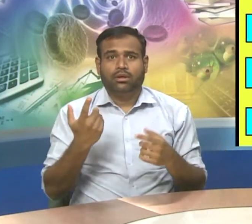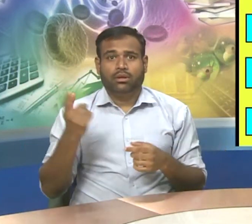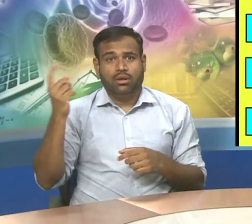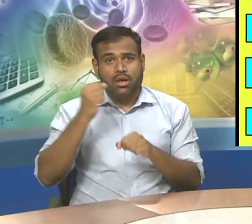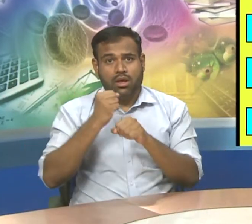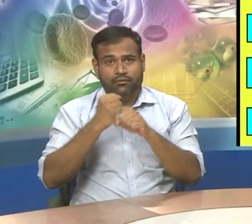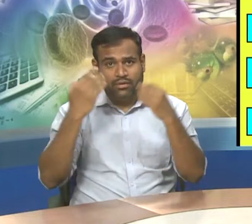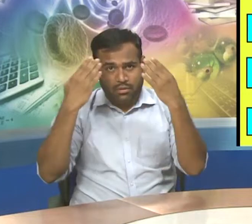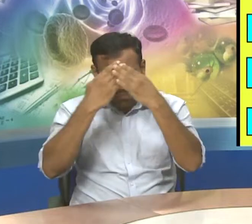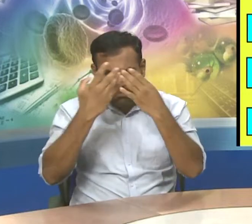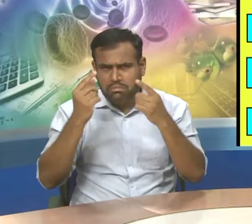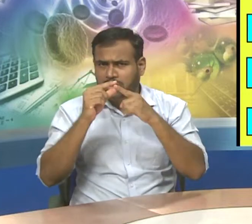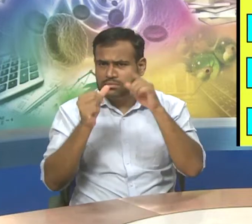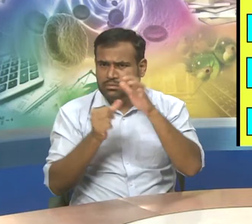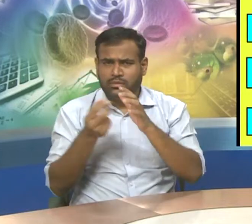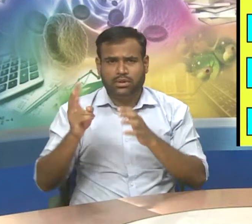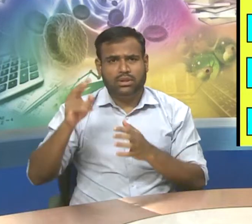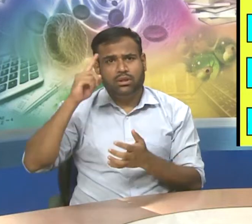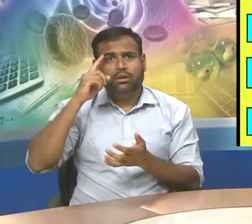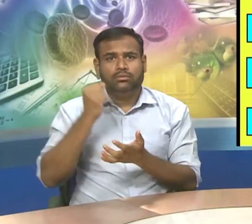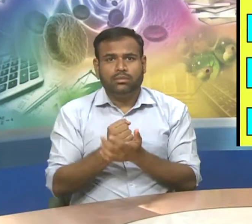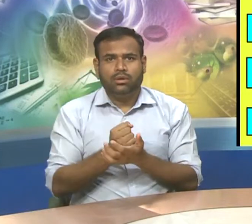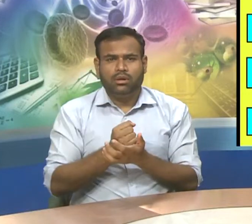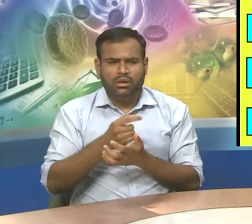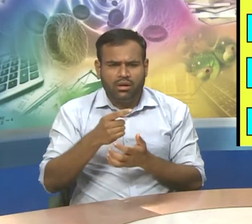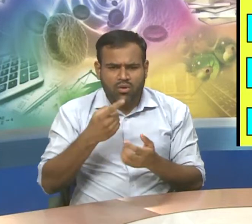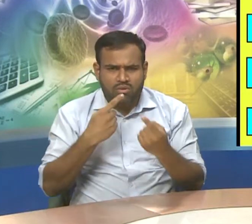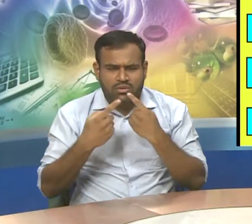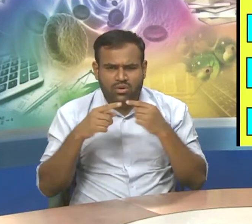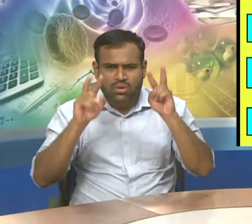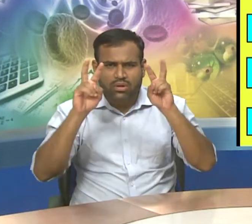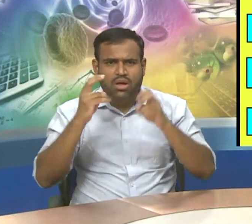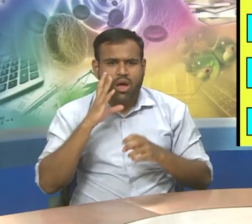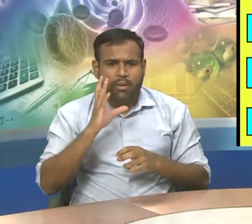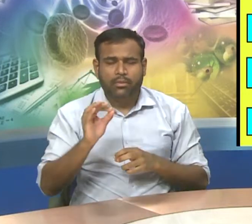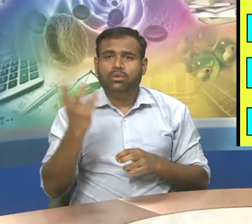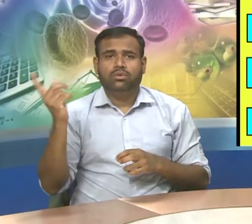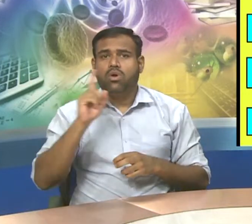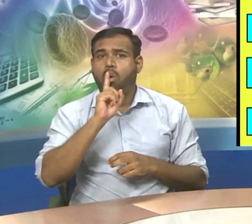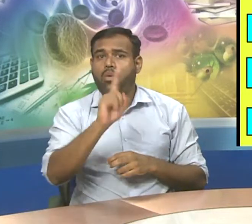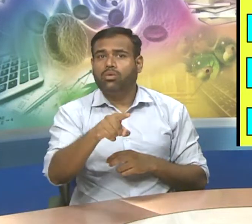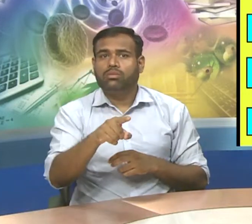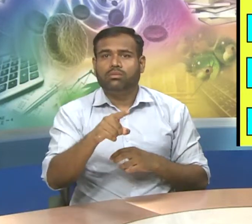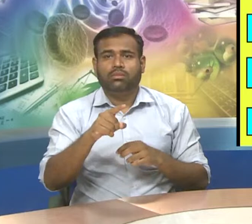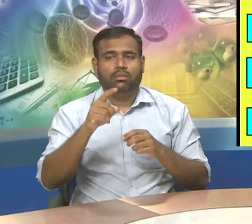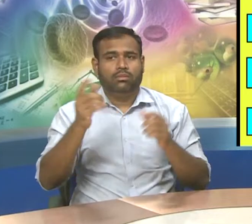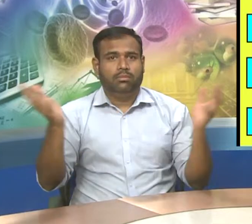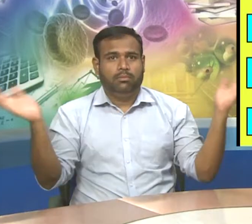to call all the members of the parliament or state legislation for a meeting.